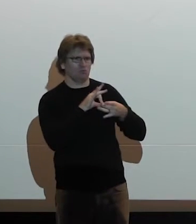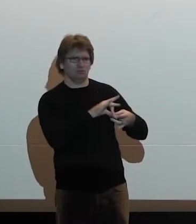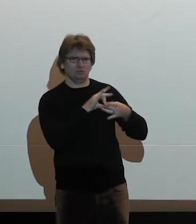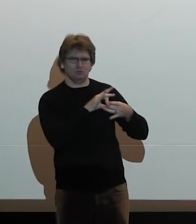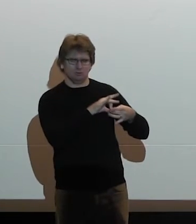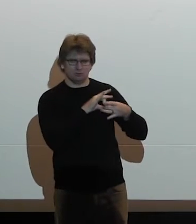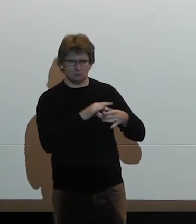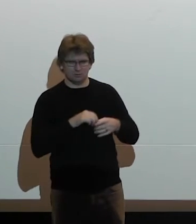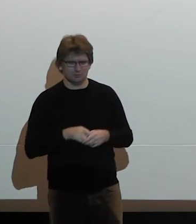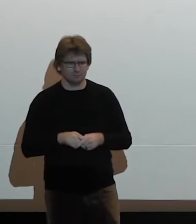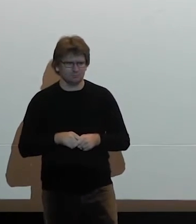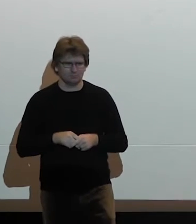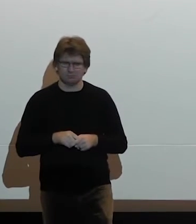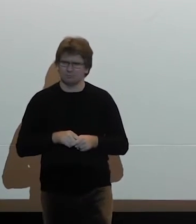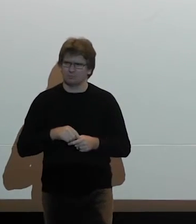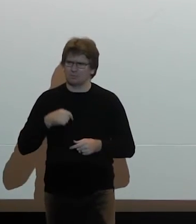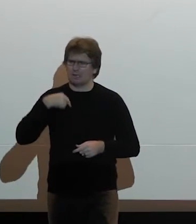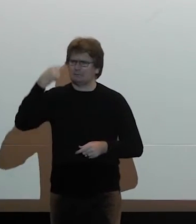poor relations.